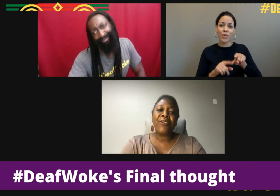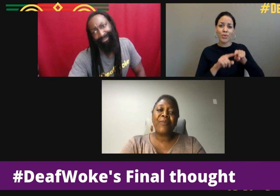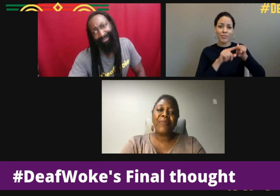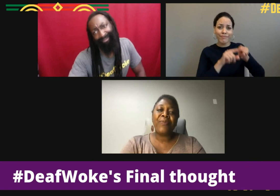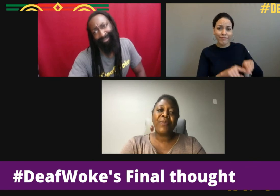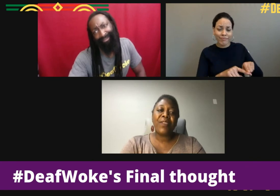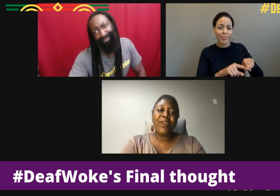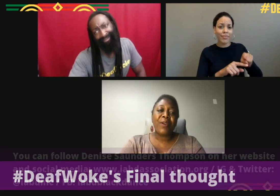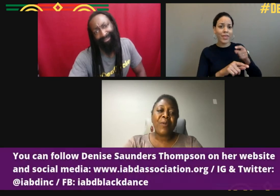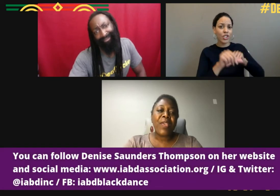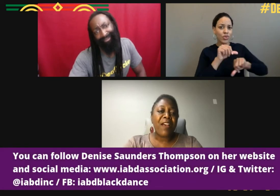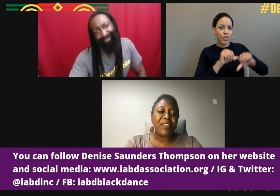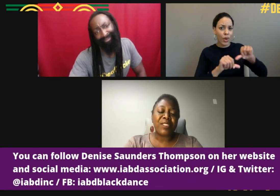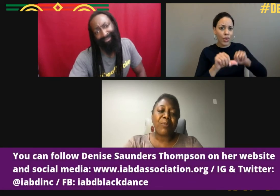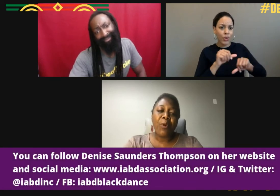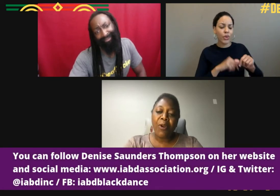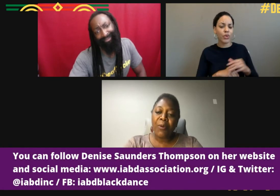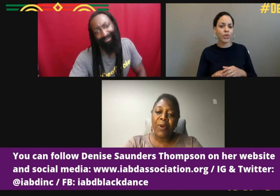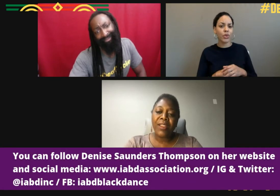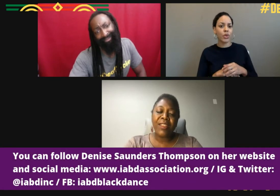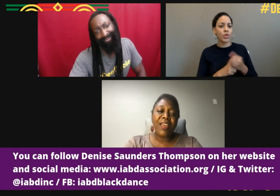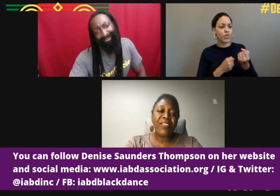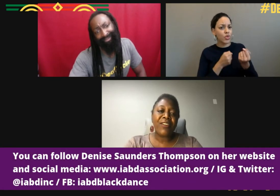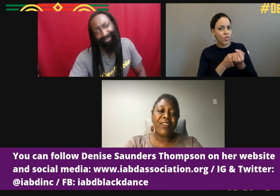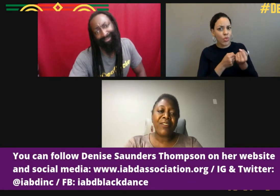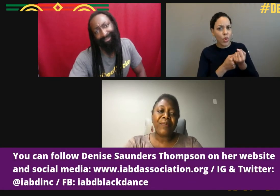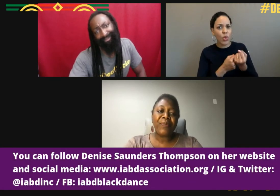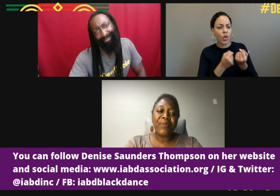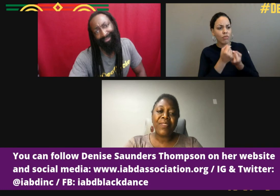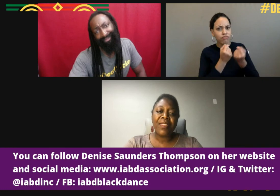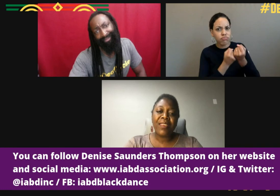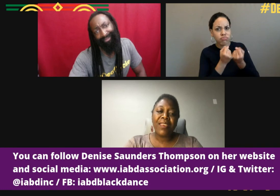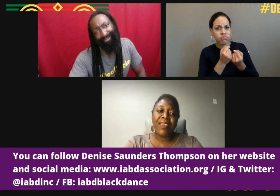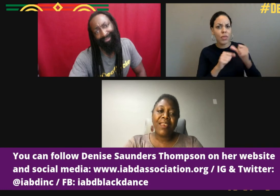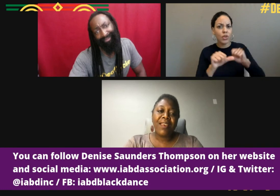another. We have to support one another.